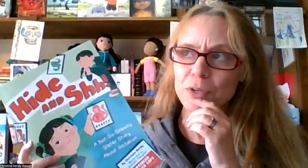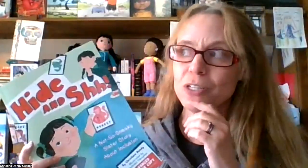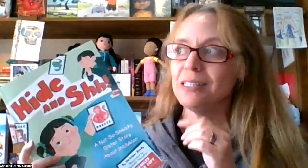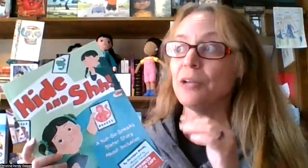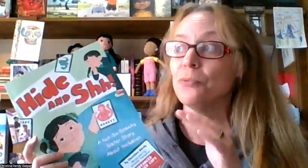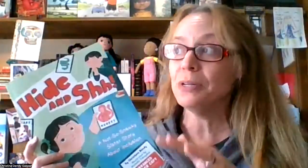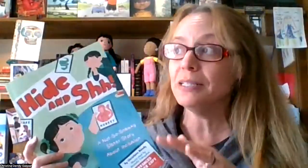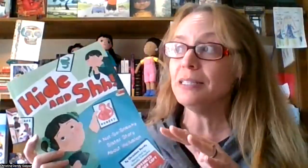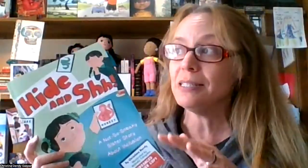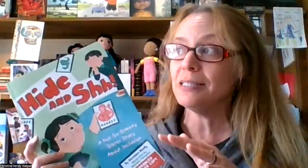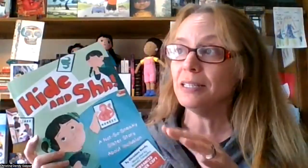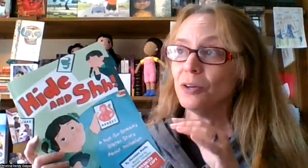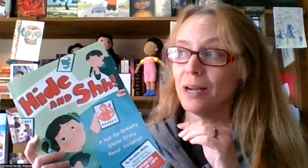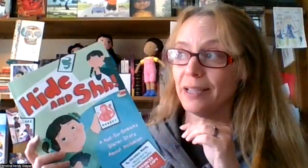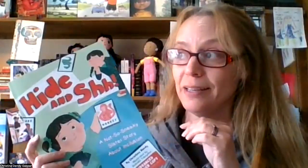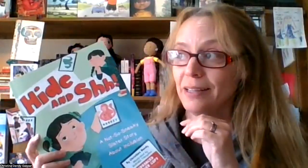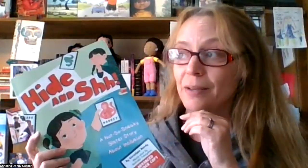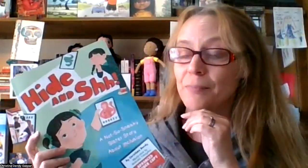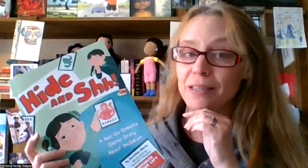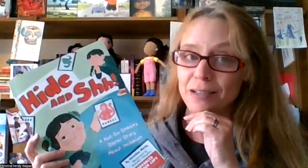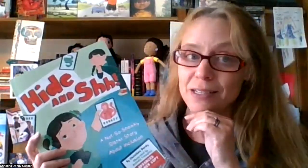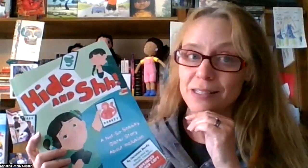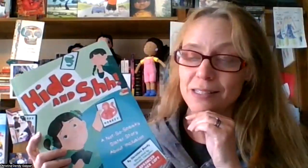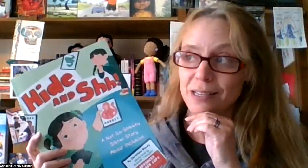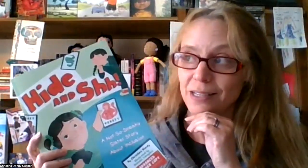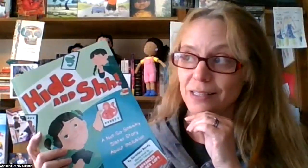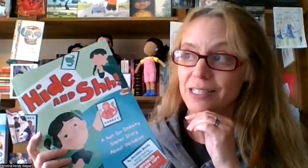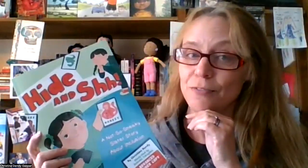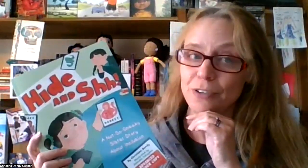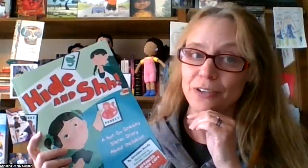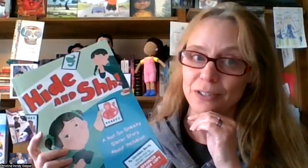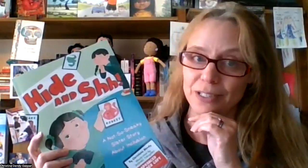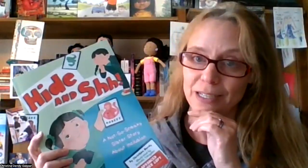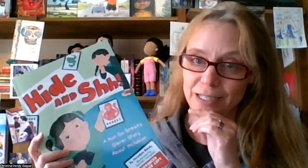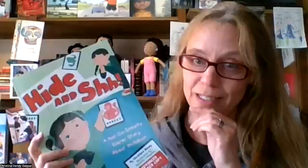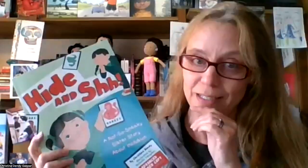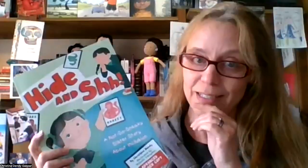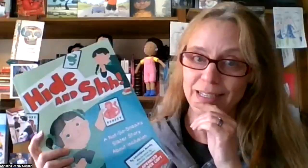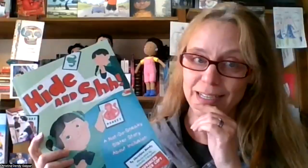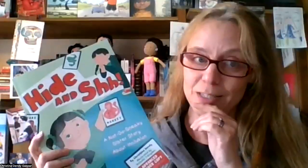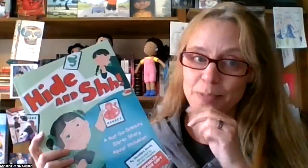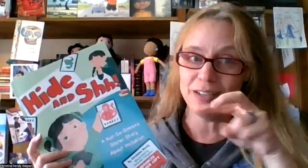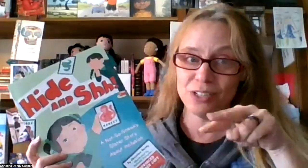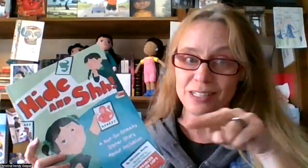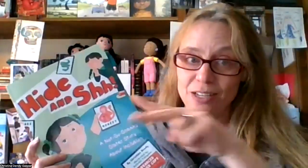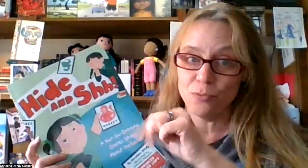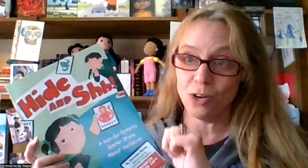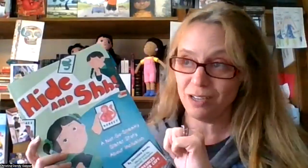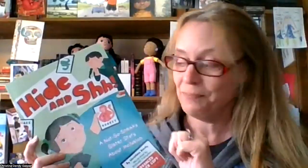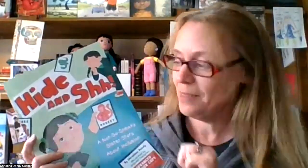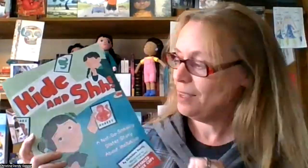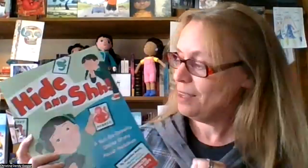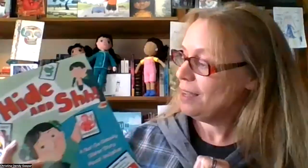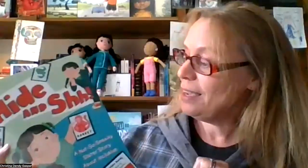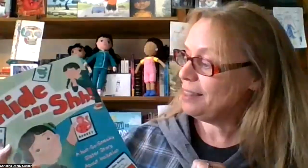of them could stay really still and quiet. My youngest son is very good at hiding, and he has been ever since he could